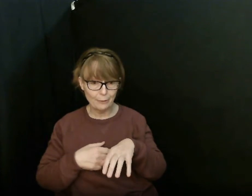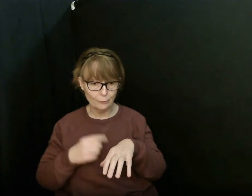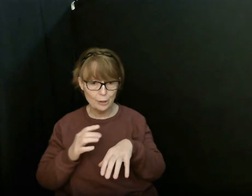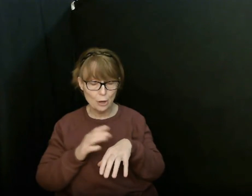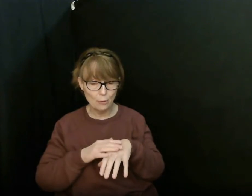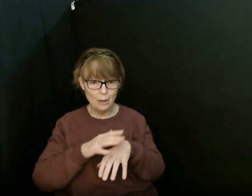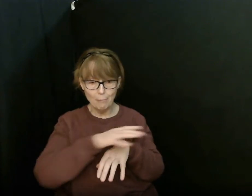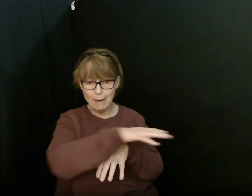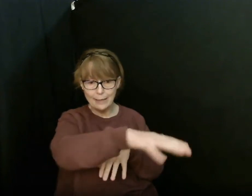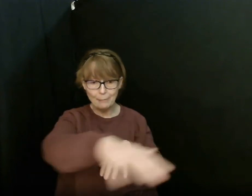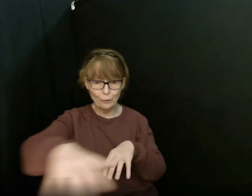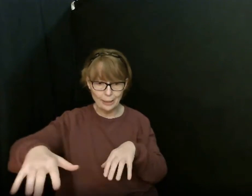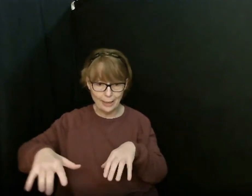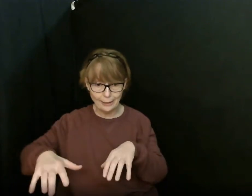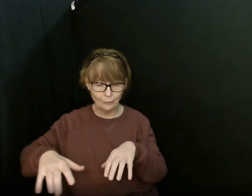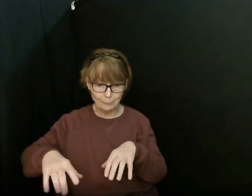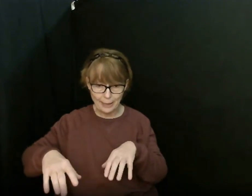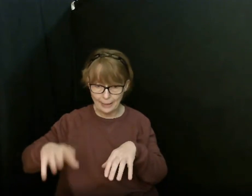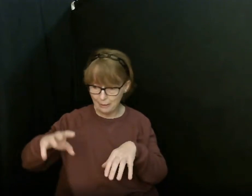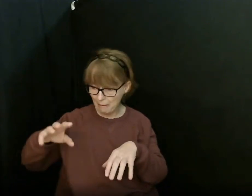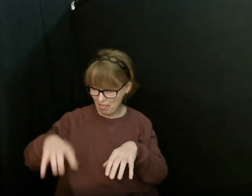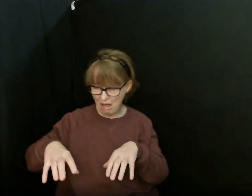I know my neighborhood and I can explain